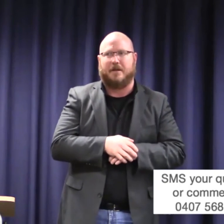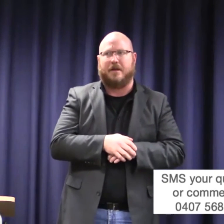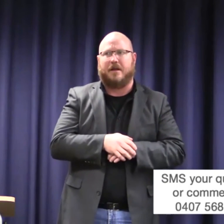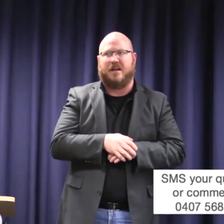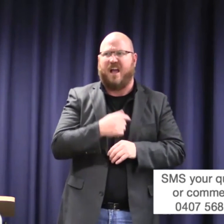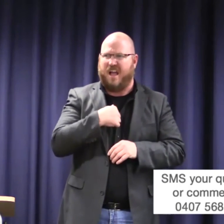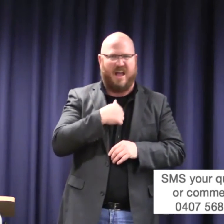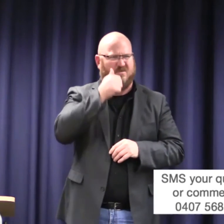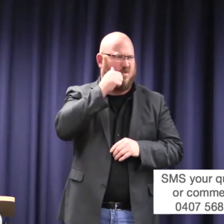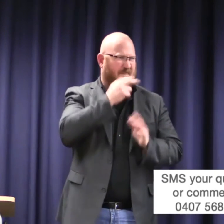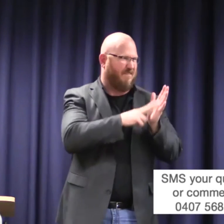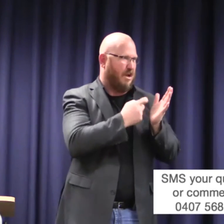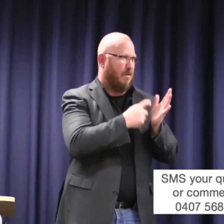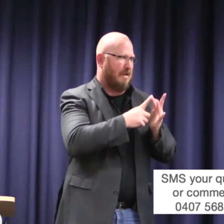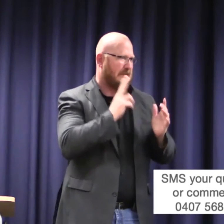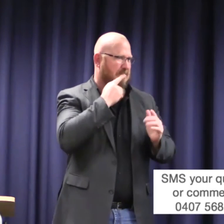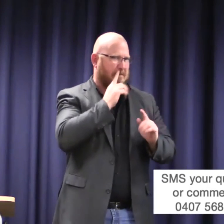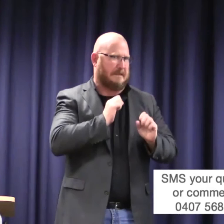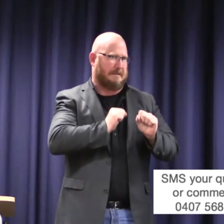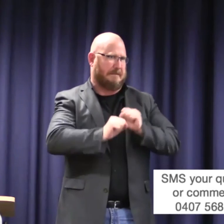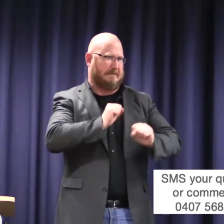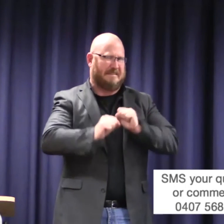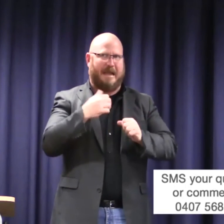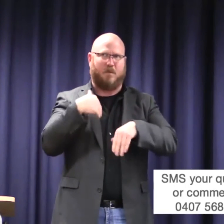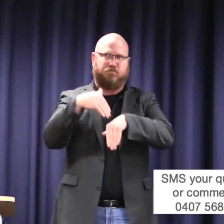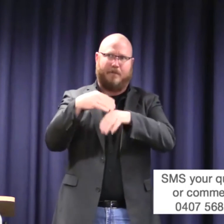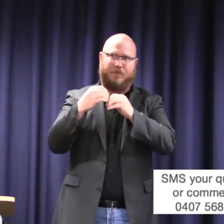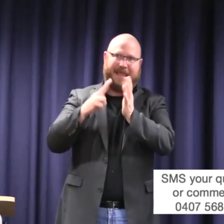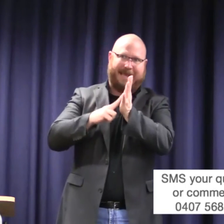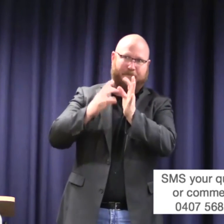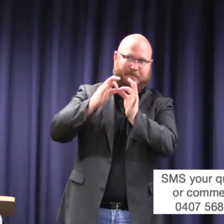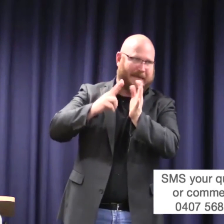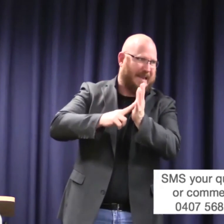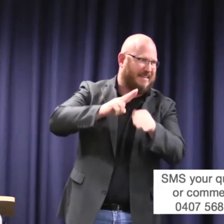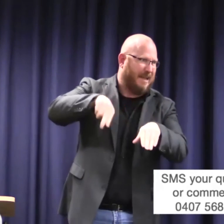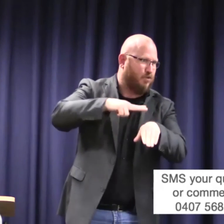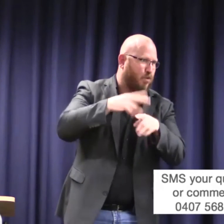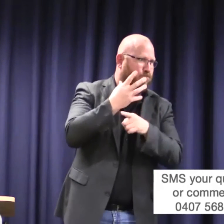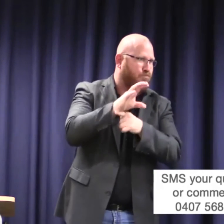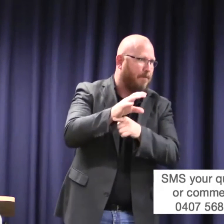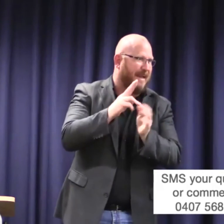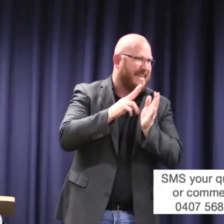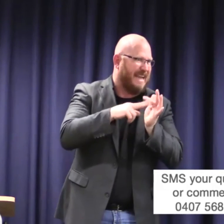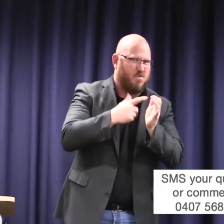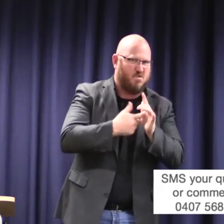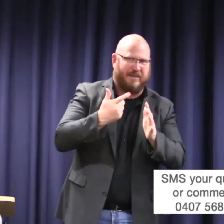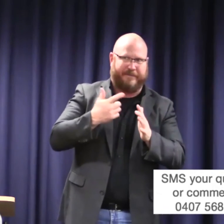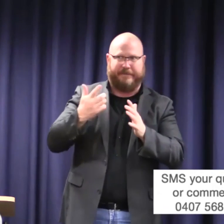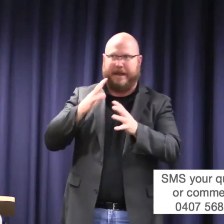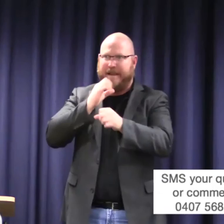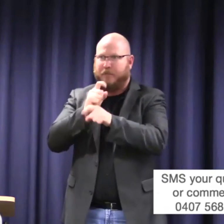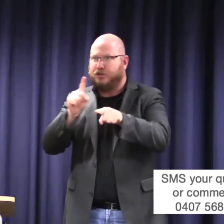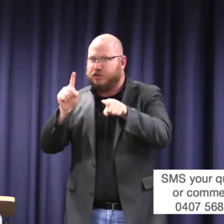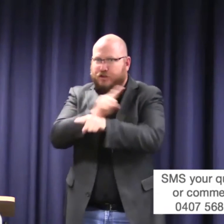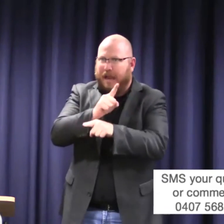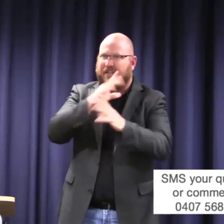Now, in regards to your comment about video relay interpreting, I know there are some people who are resistant to using it. There